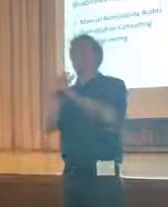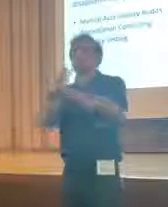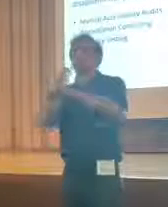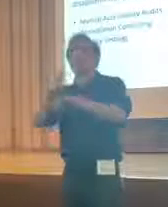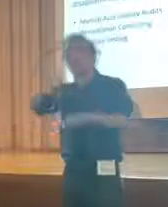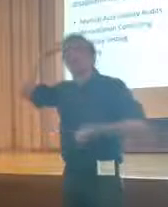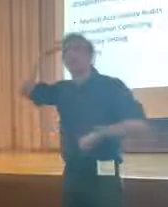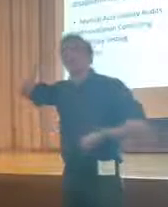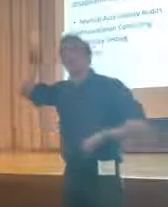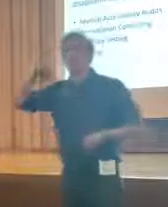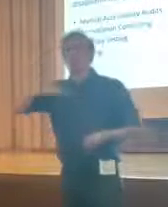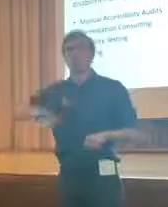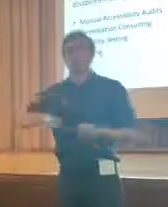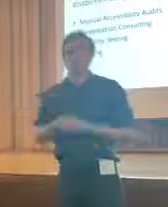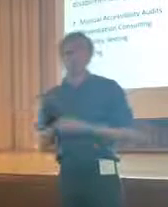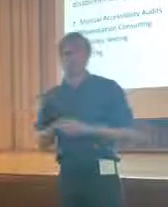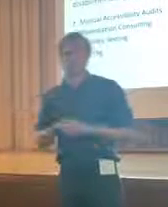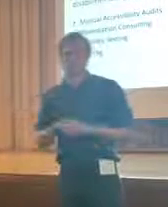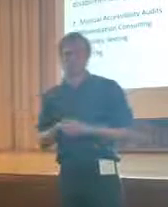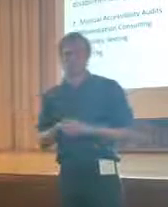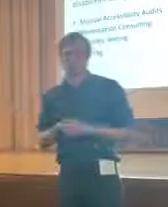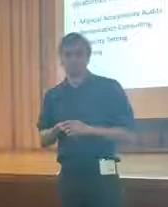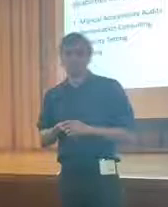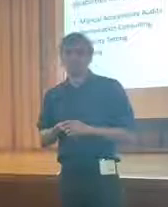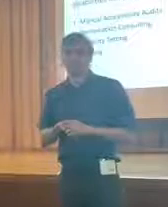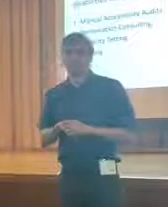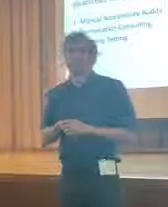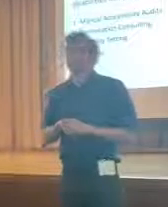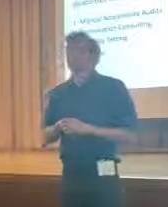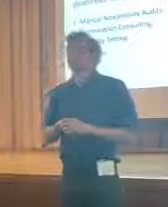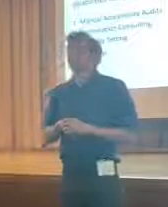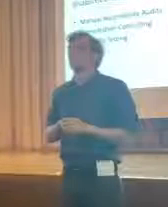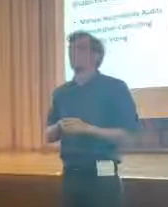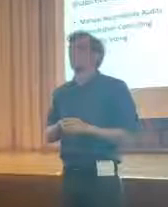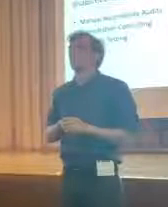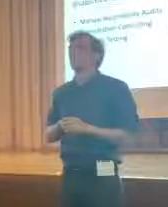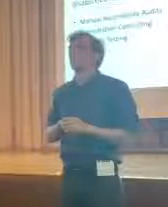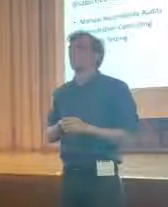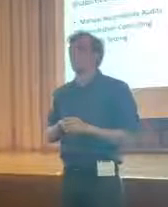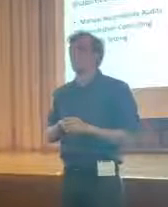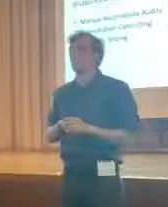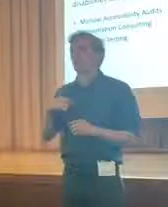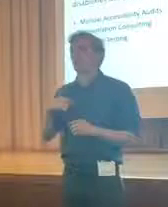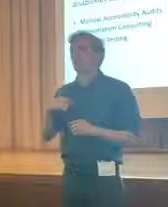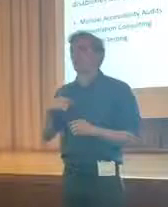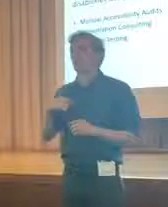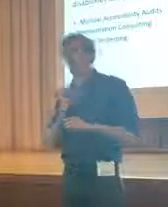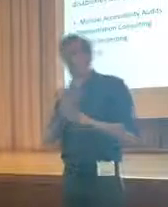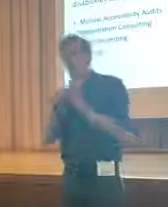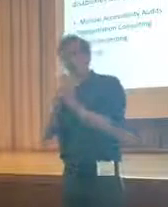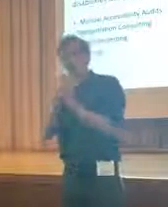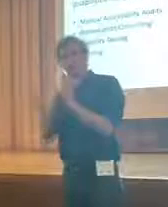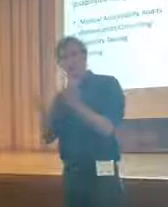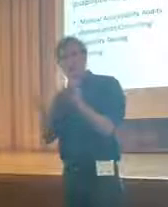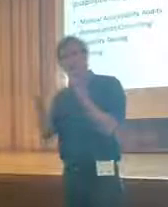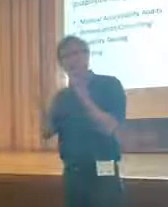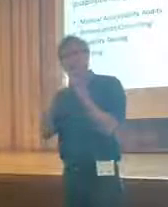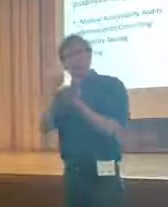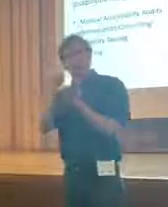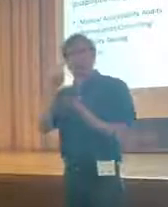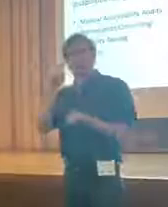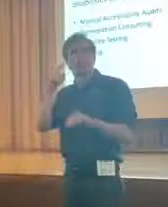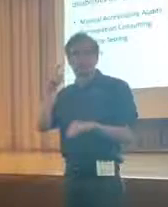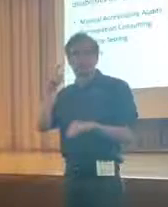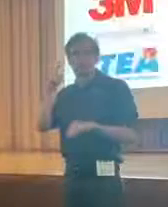on technology. And we really feel that our skills are viable in the for-profit workplace.